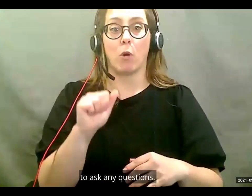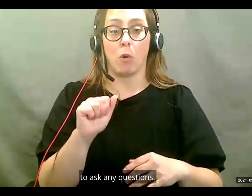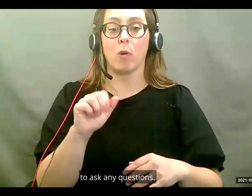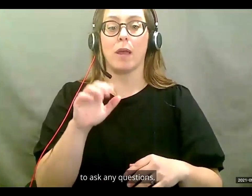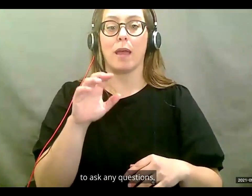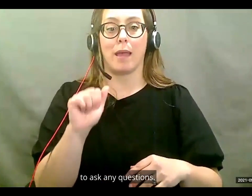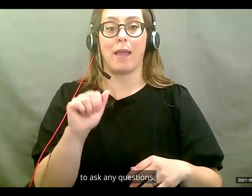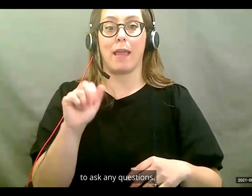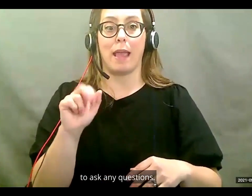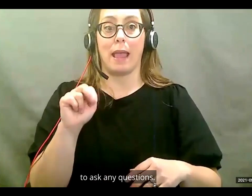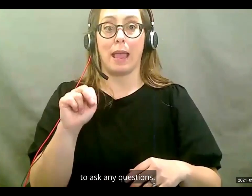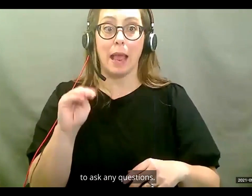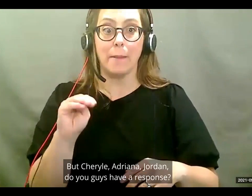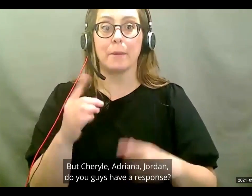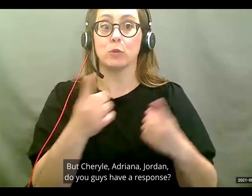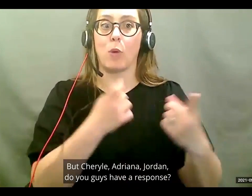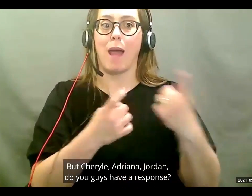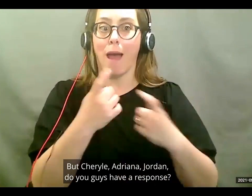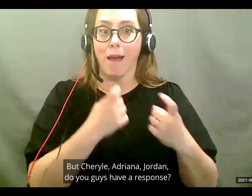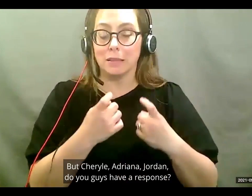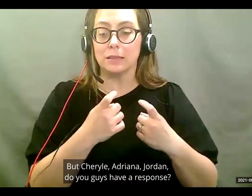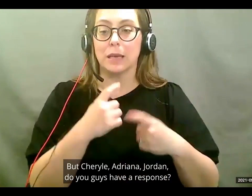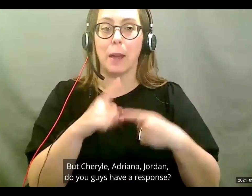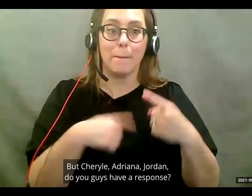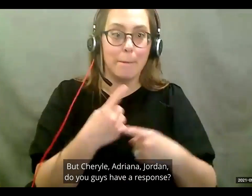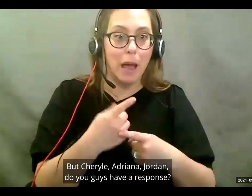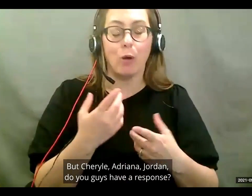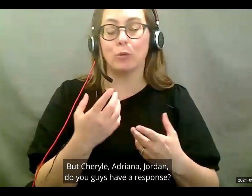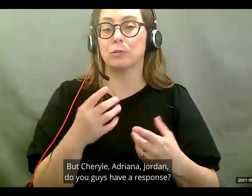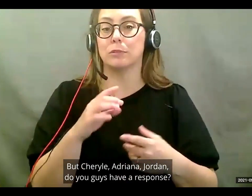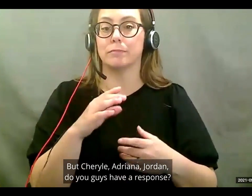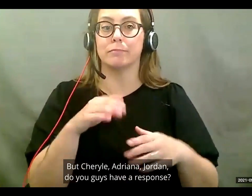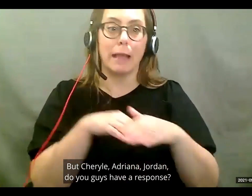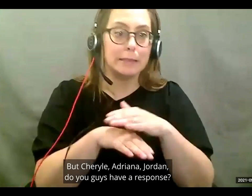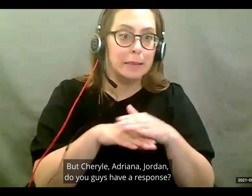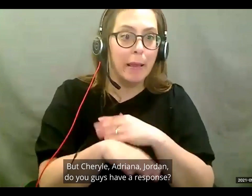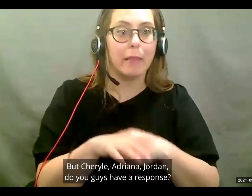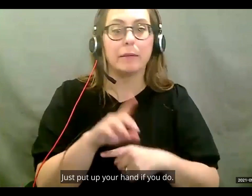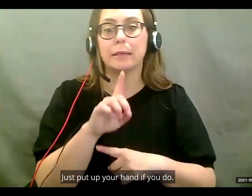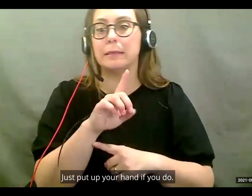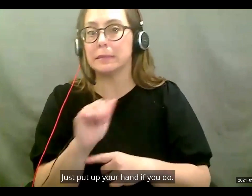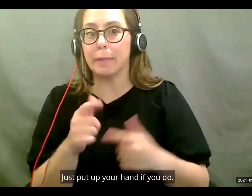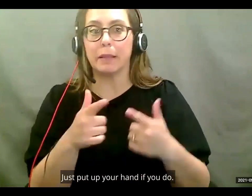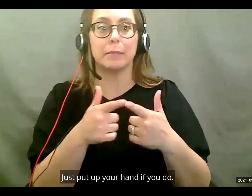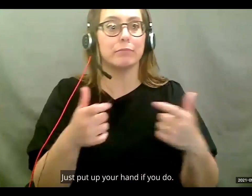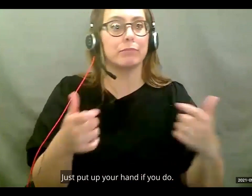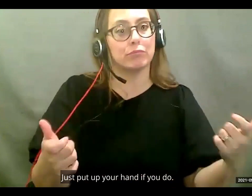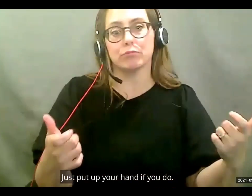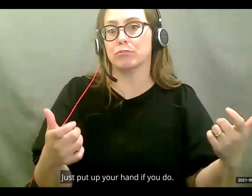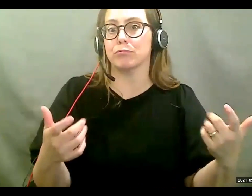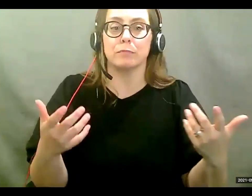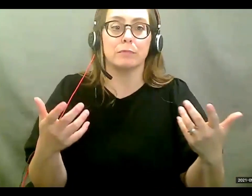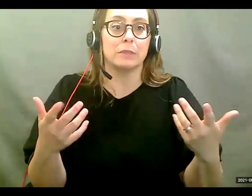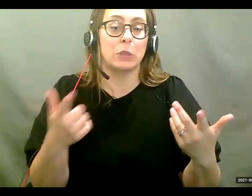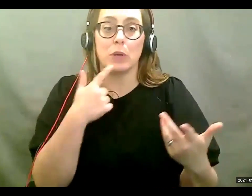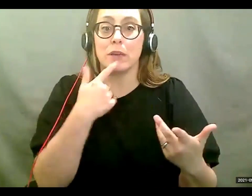info@aanm.ca to ask any questions. But Cheryle, Adriana, Jordan, do you guys have a response? Just put up your hand if you